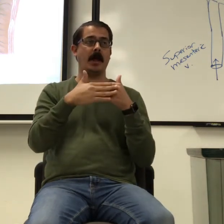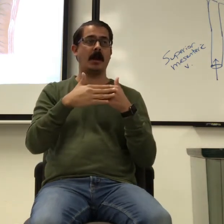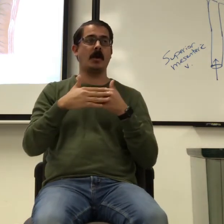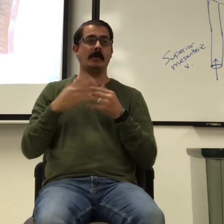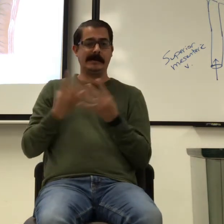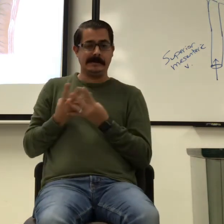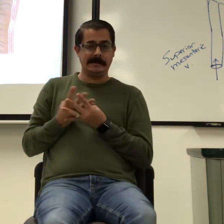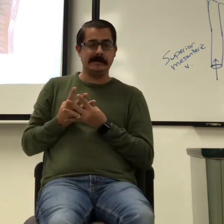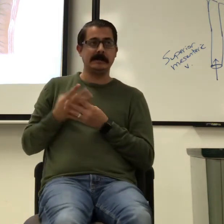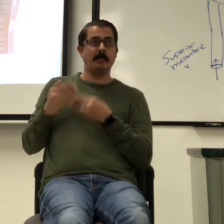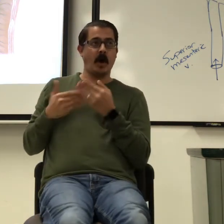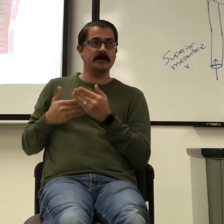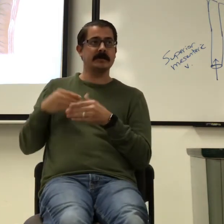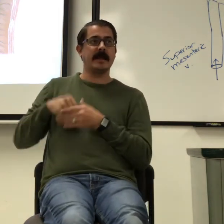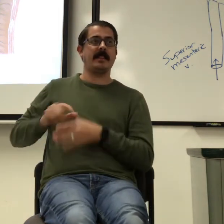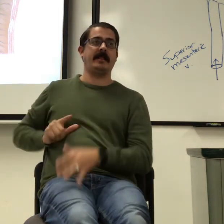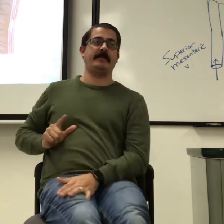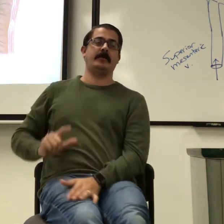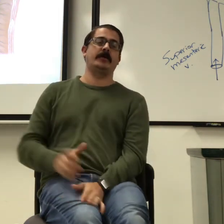processed